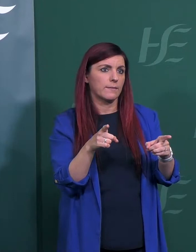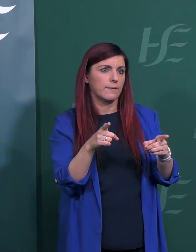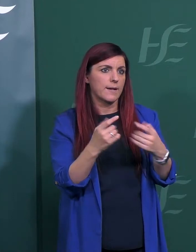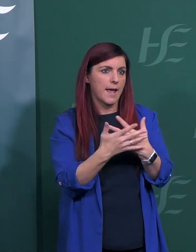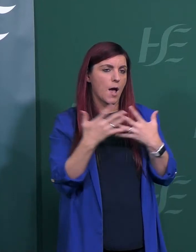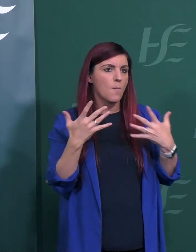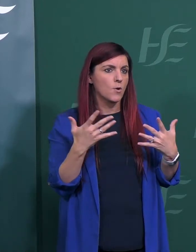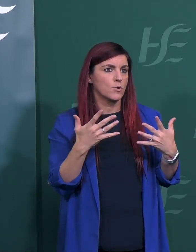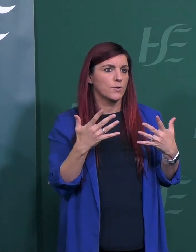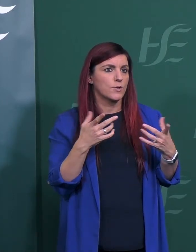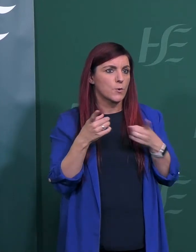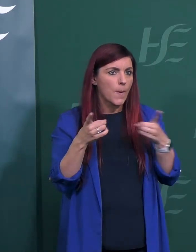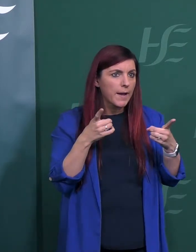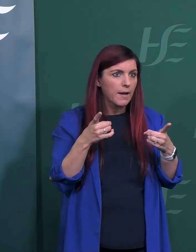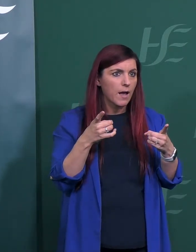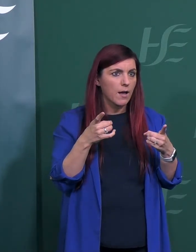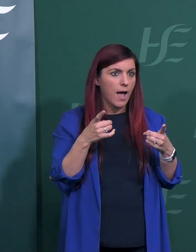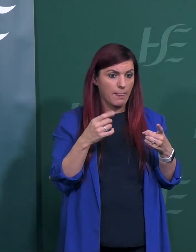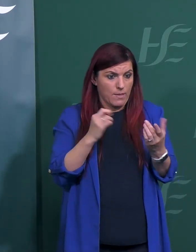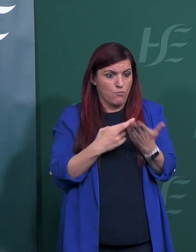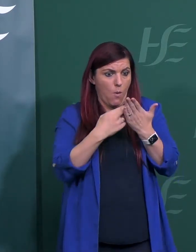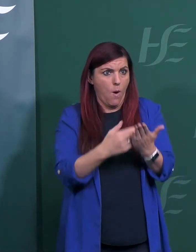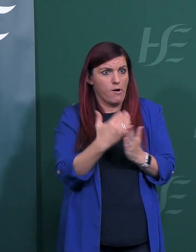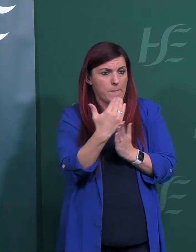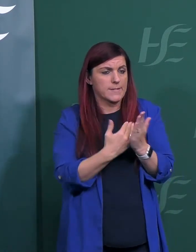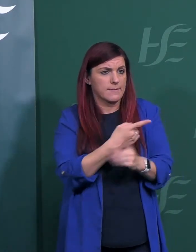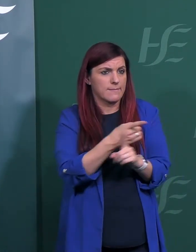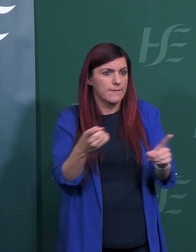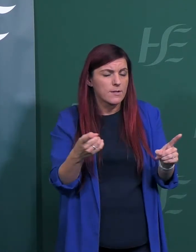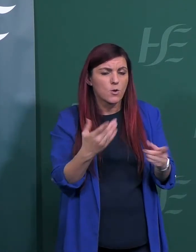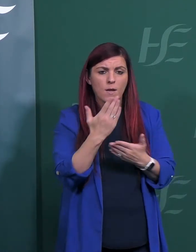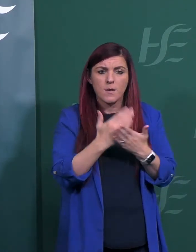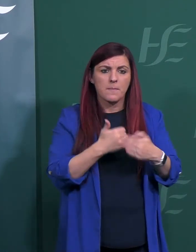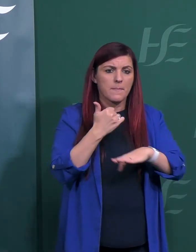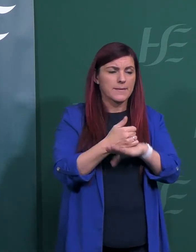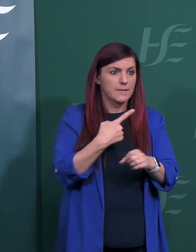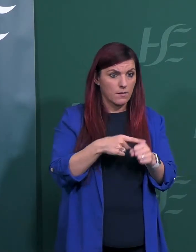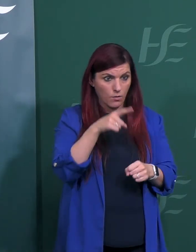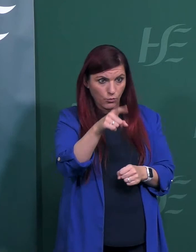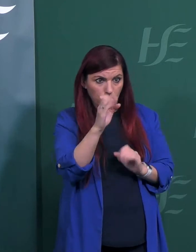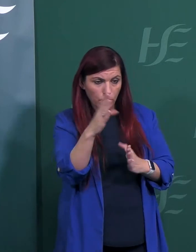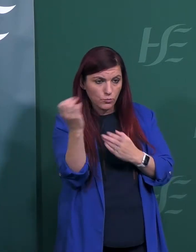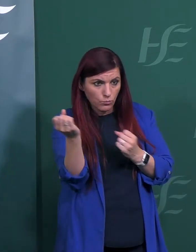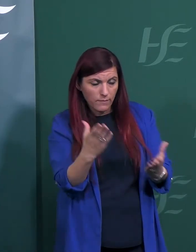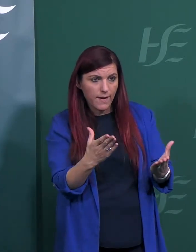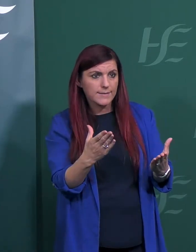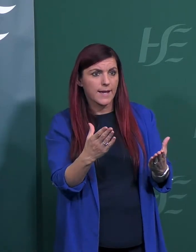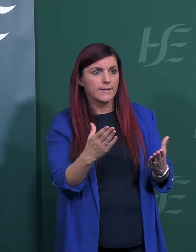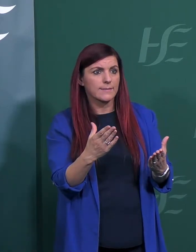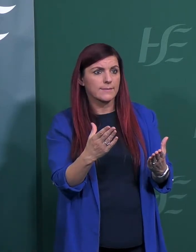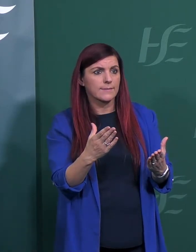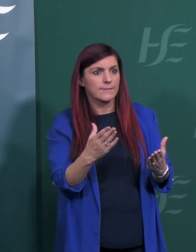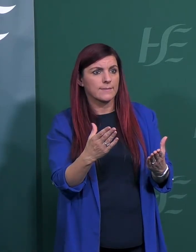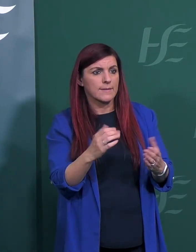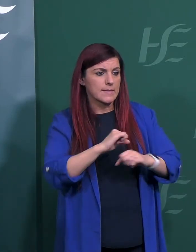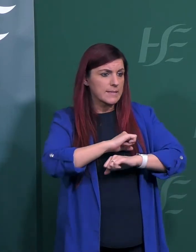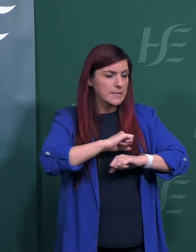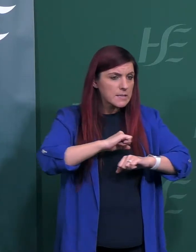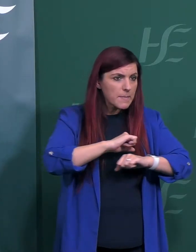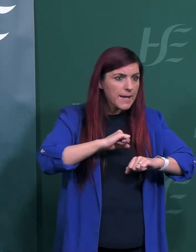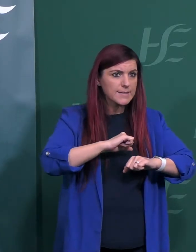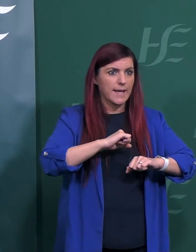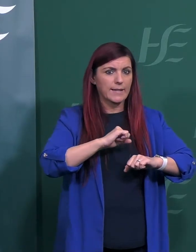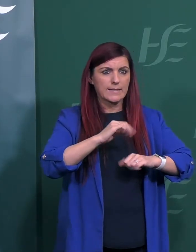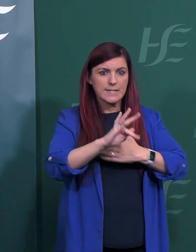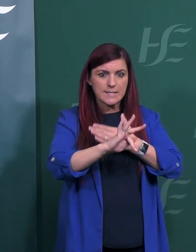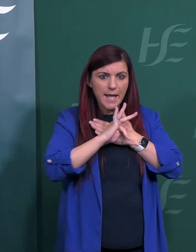and the level of what it's required for them to do. So some of the basics again, are you providing safety and security for your staff?